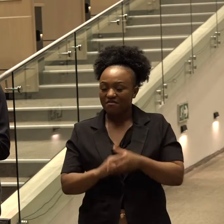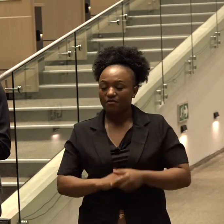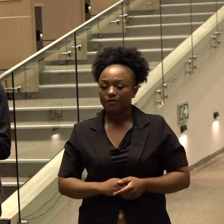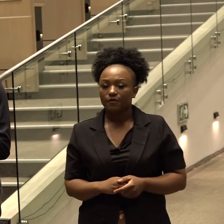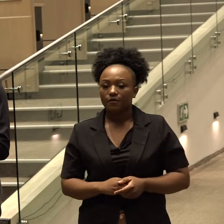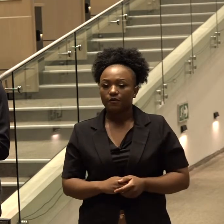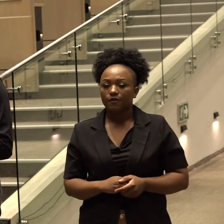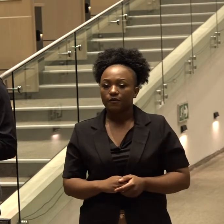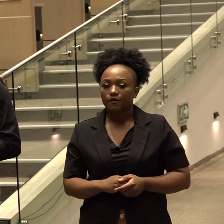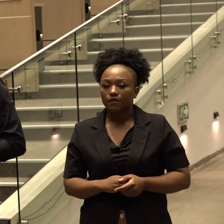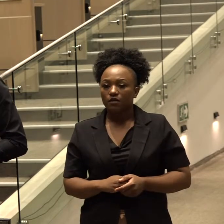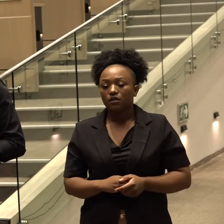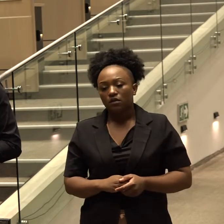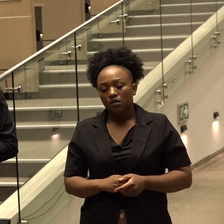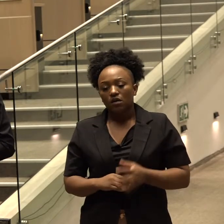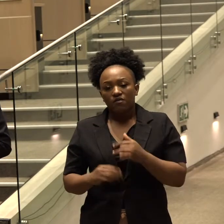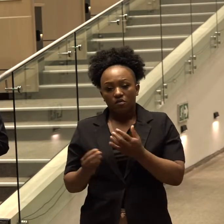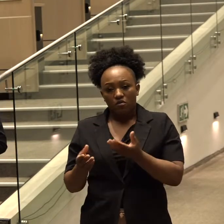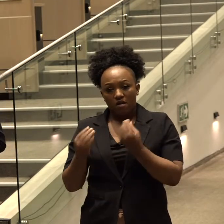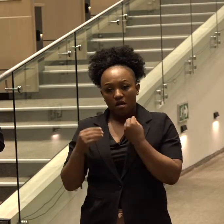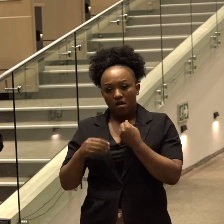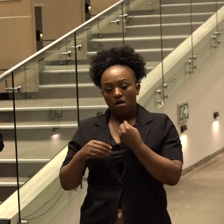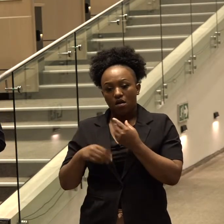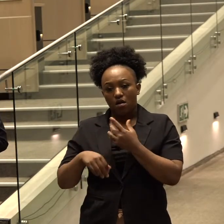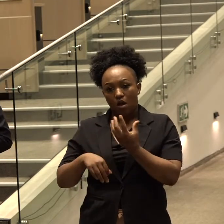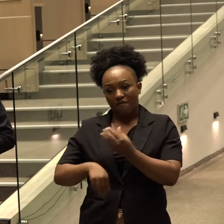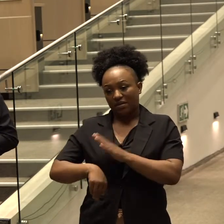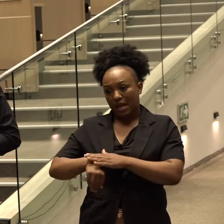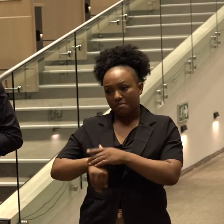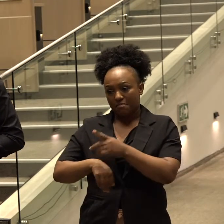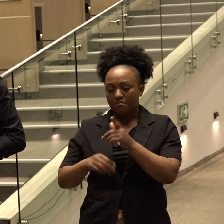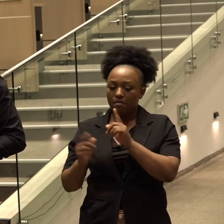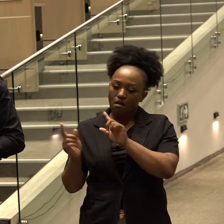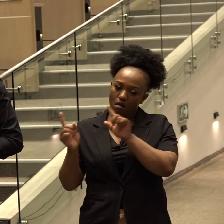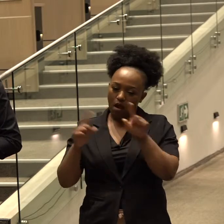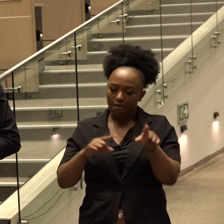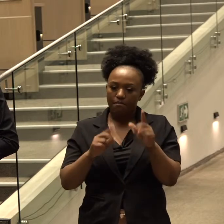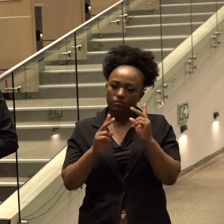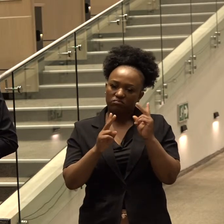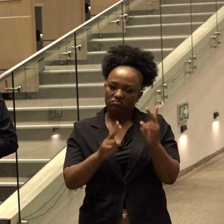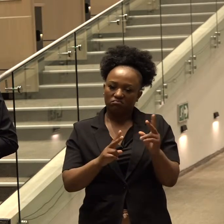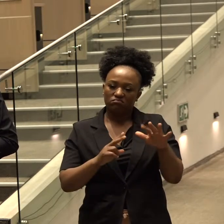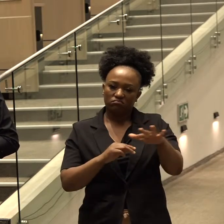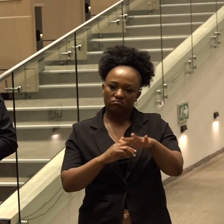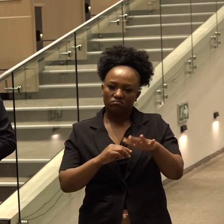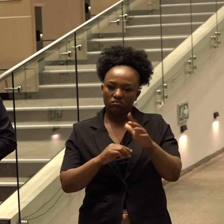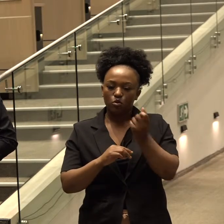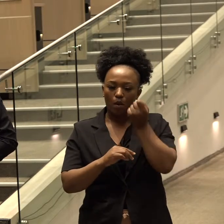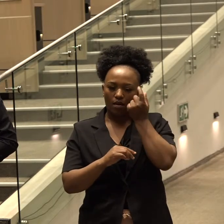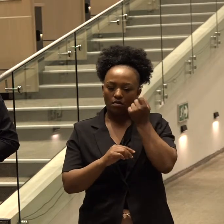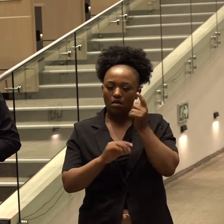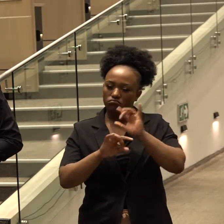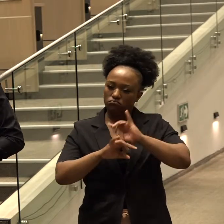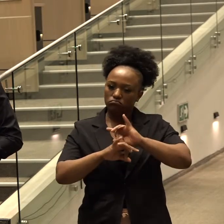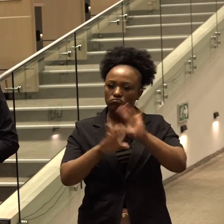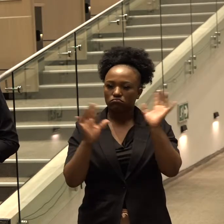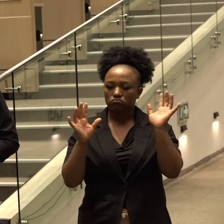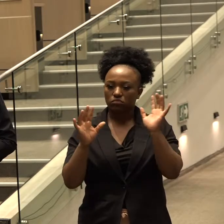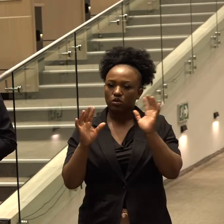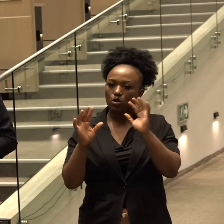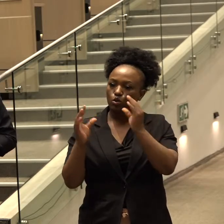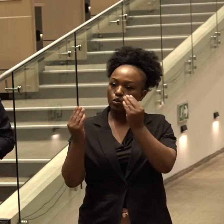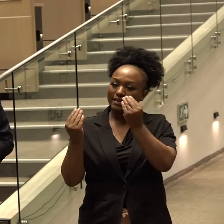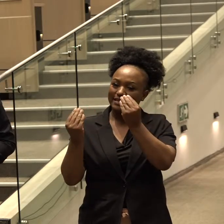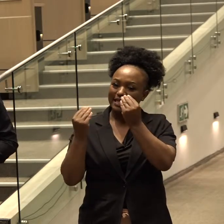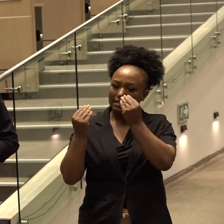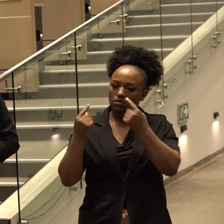so please if you find time come see how we live there maybe we have a better understanding and interact with us teach